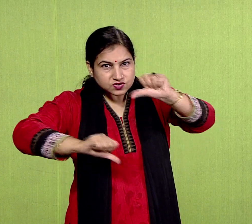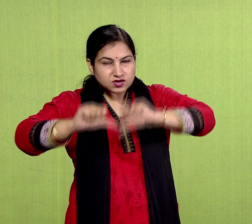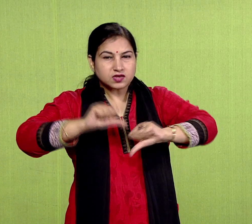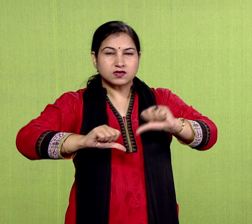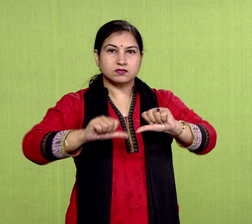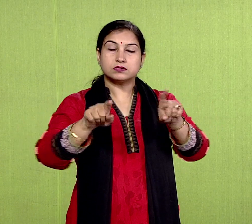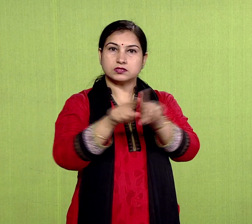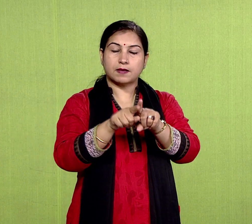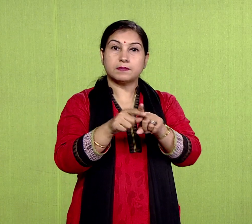and medicine.